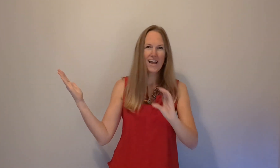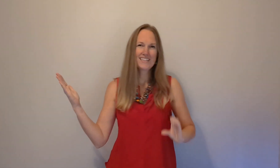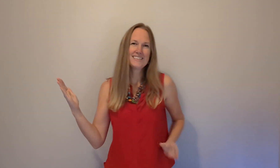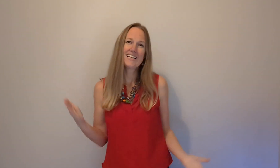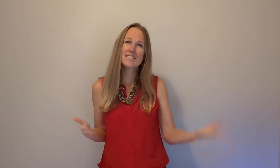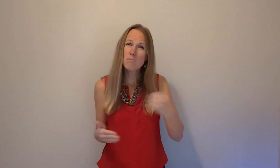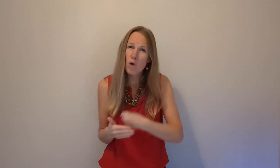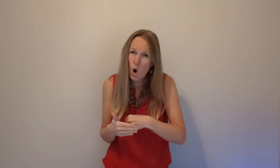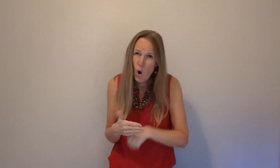Christ is